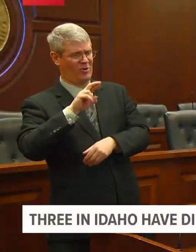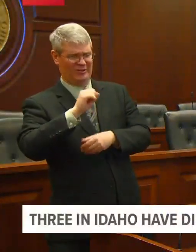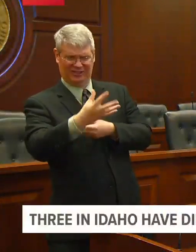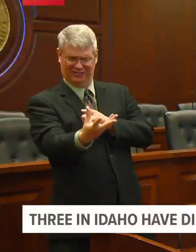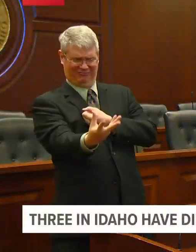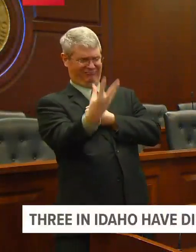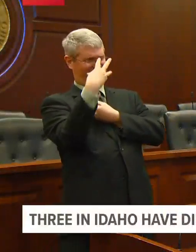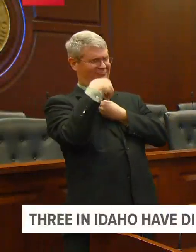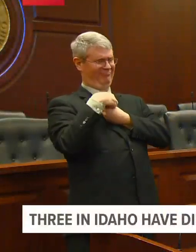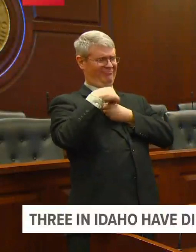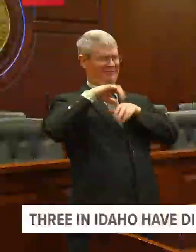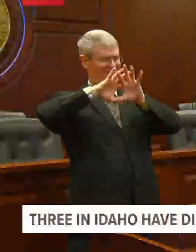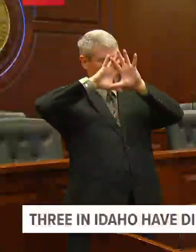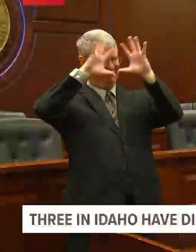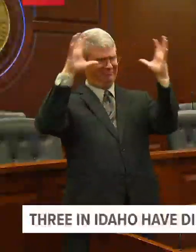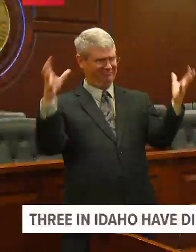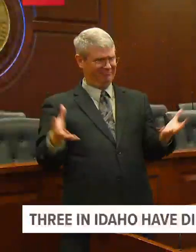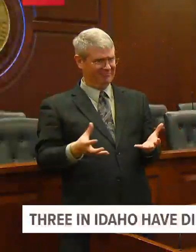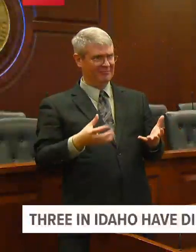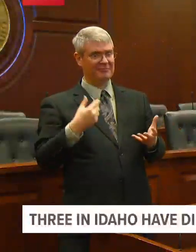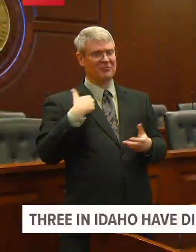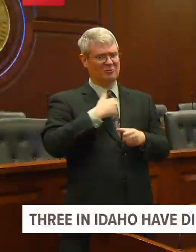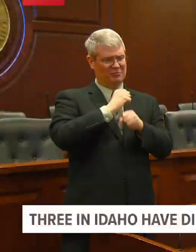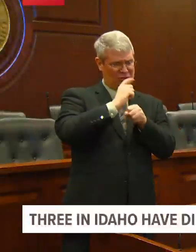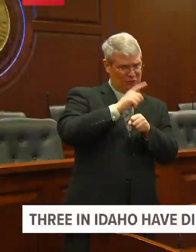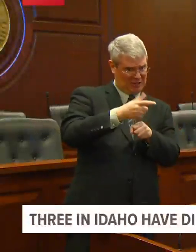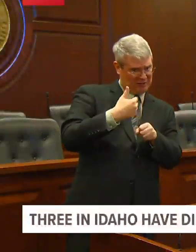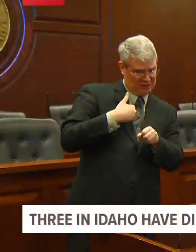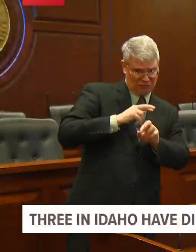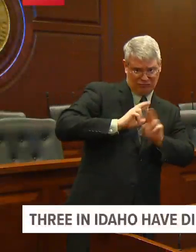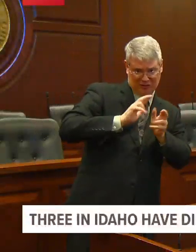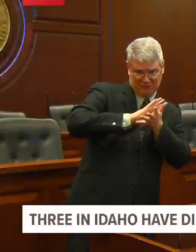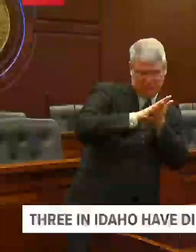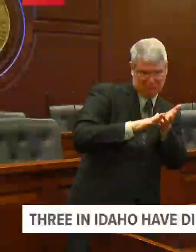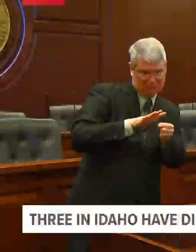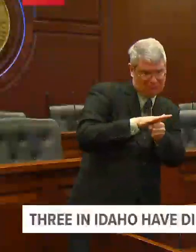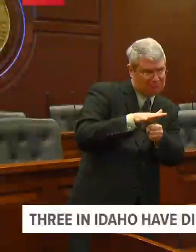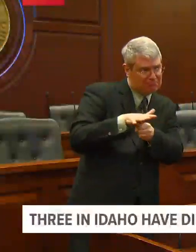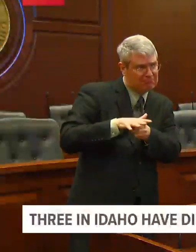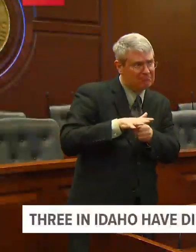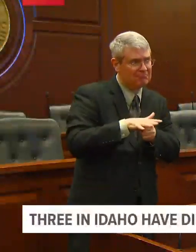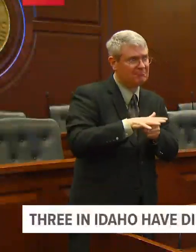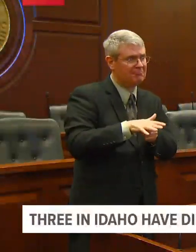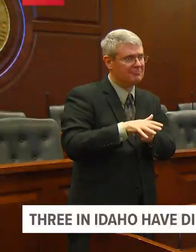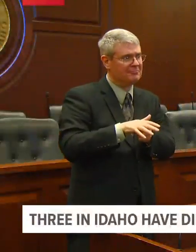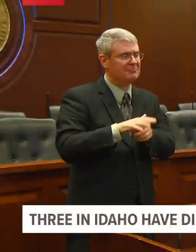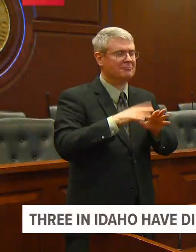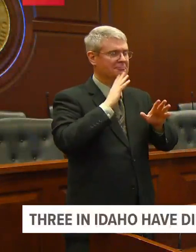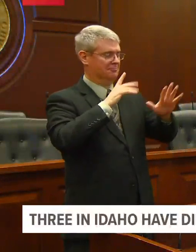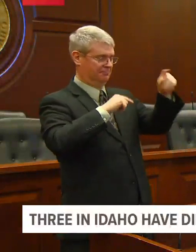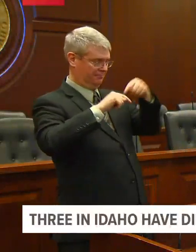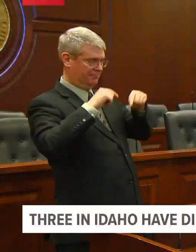shortage, but I want to reiterate testing. We are still